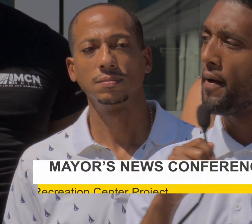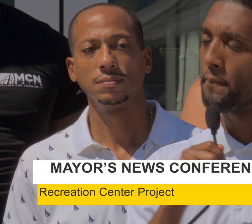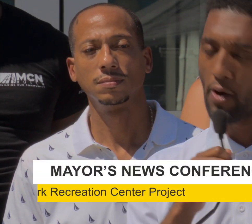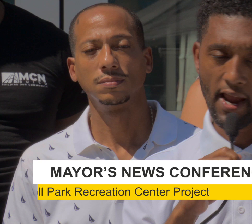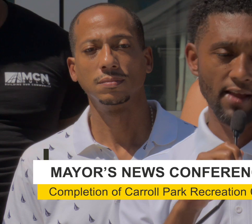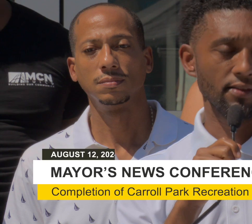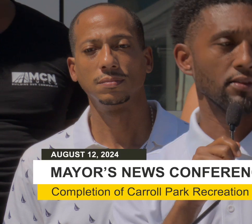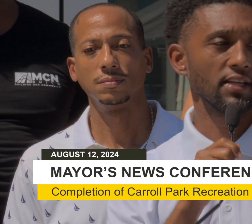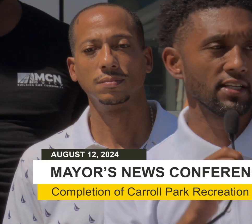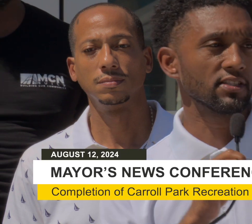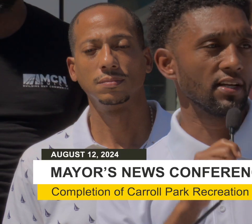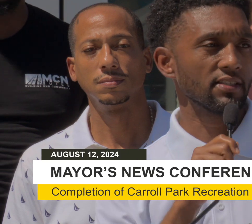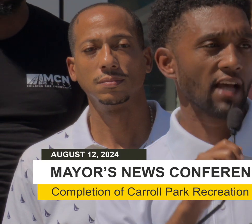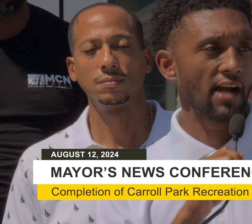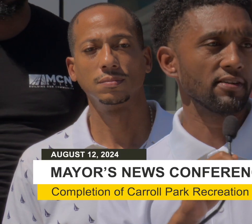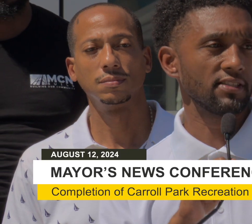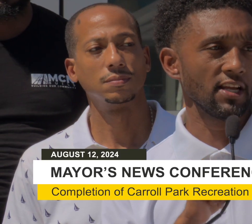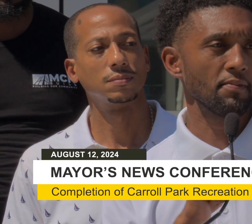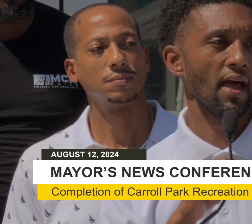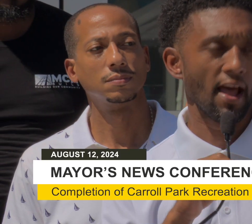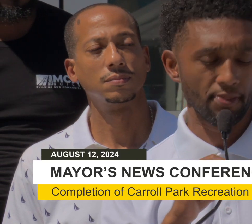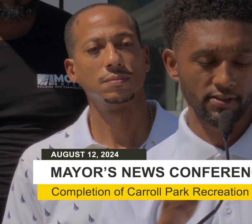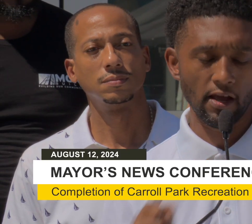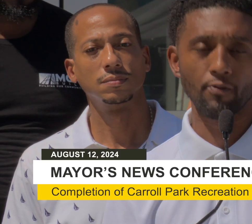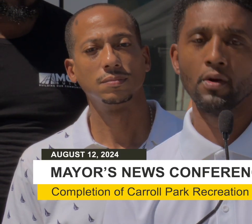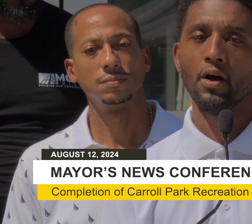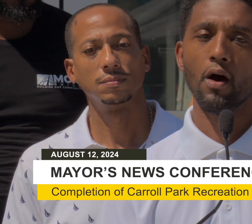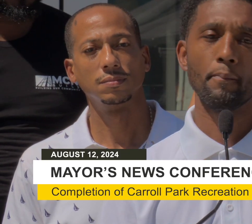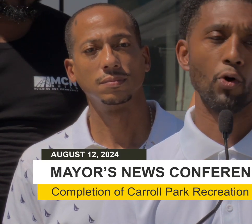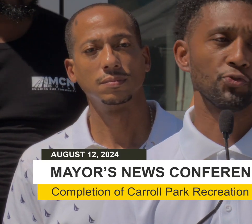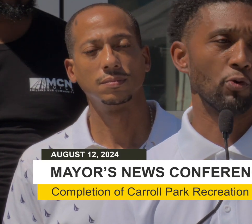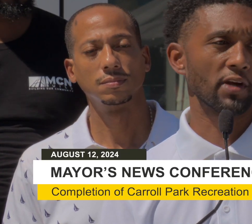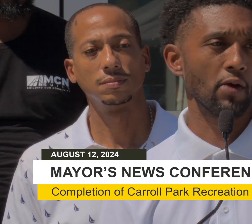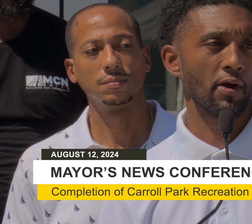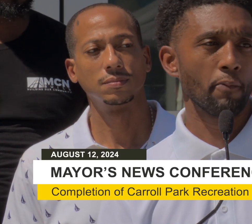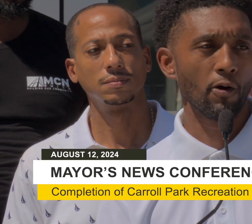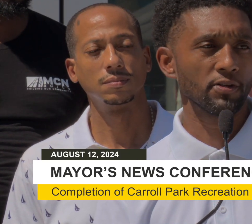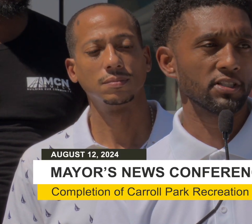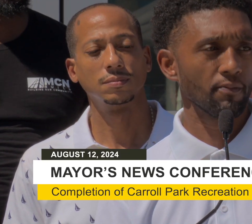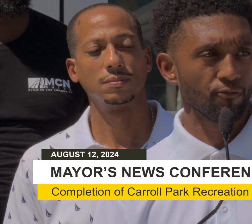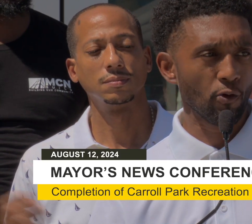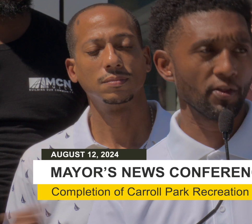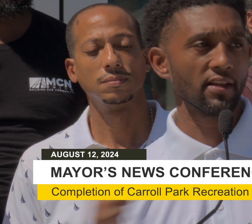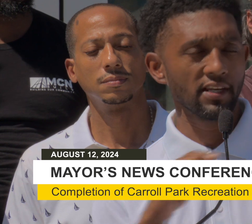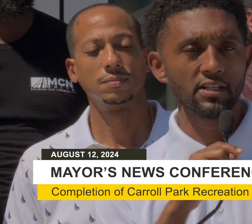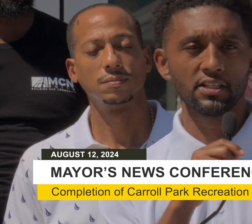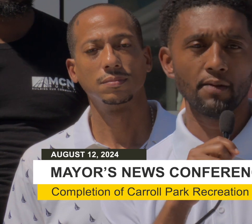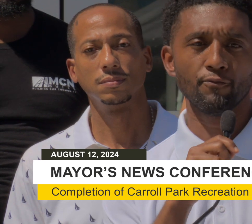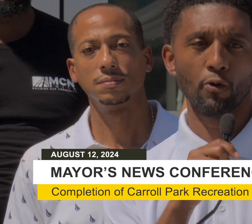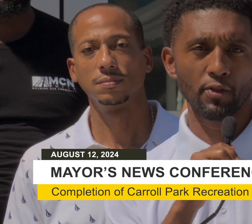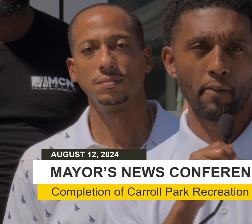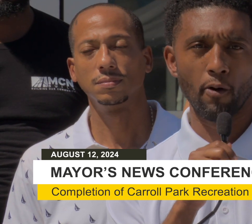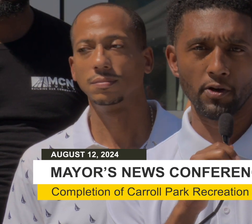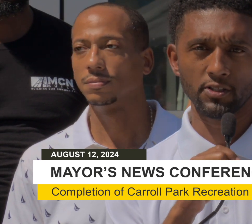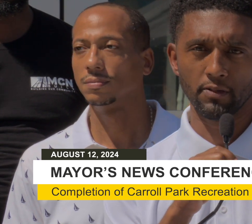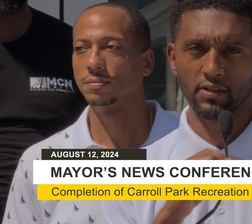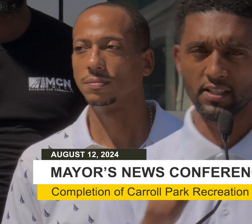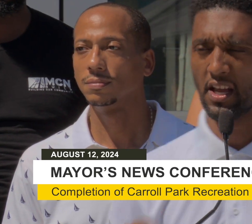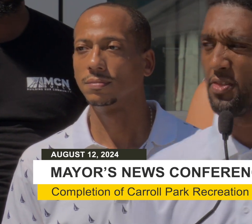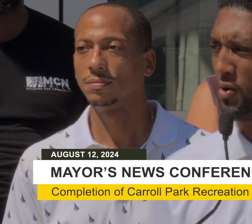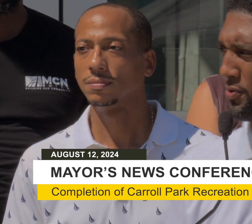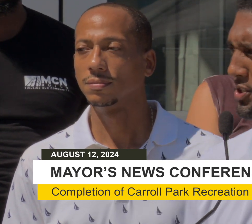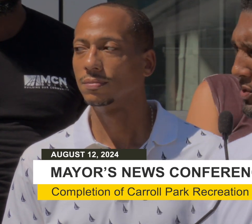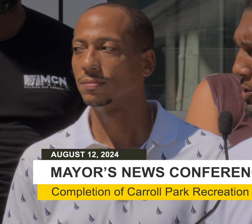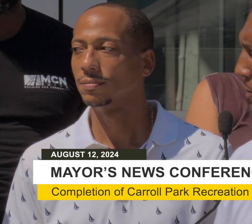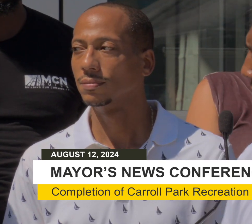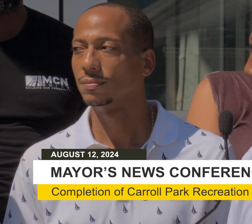thank Brad, Liz, the entire team at the South Baltimore Gateway Partnership for their leadership, for their partnership. Liz,